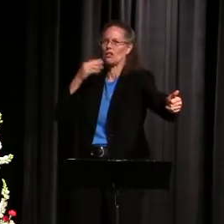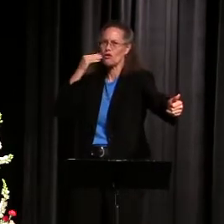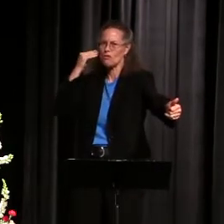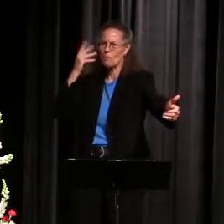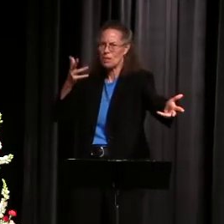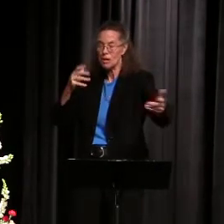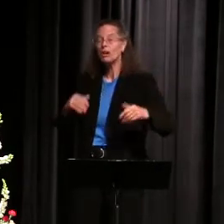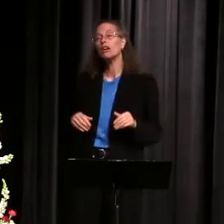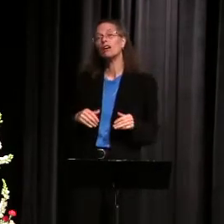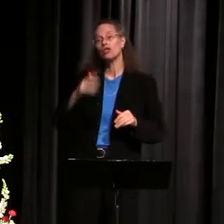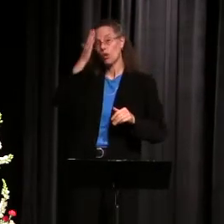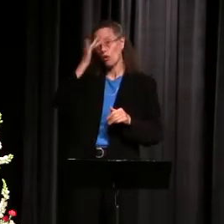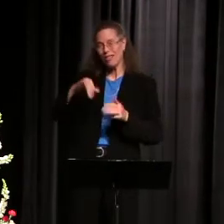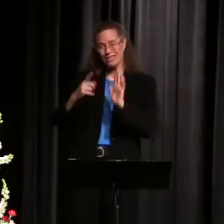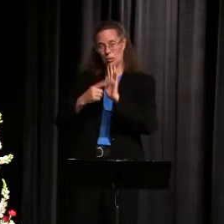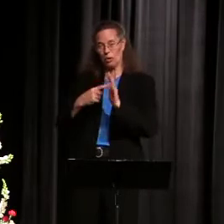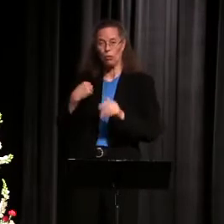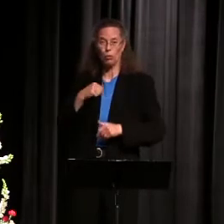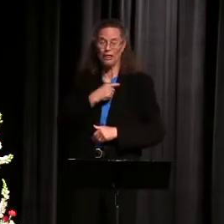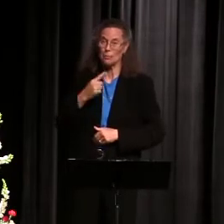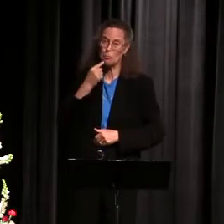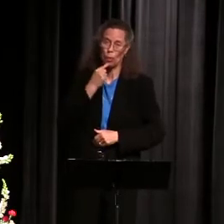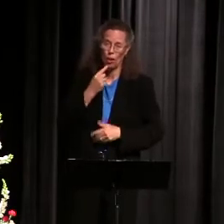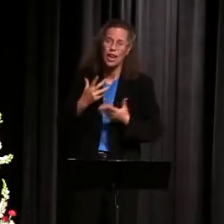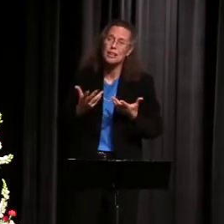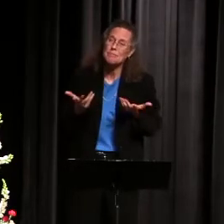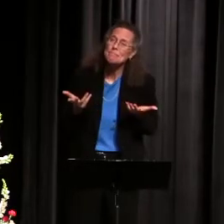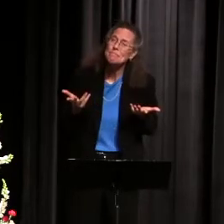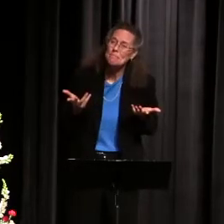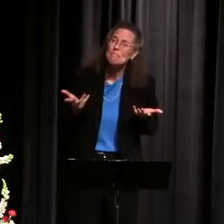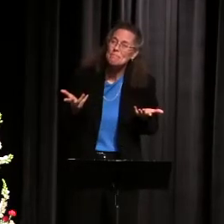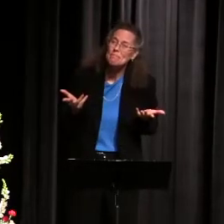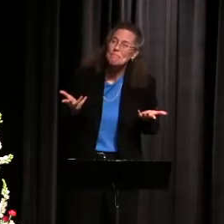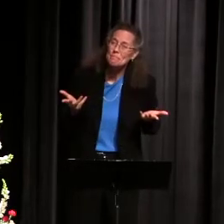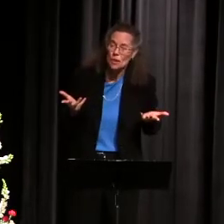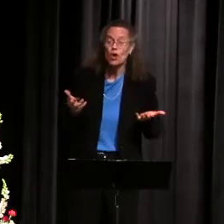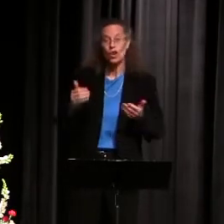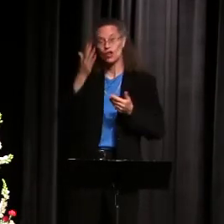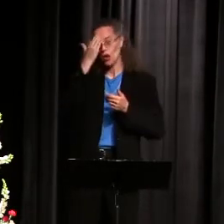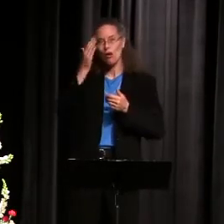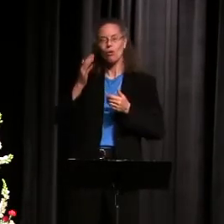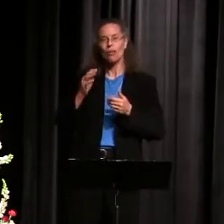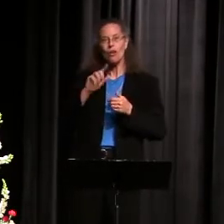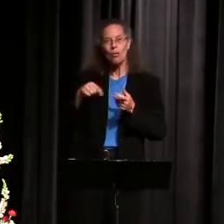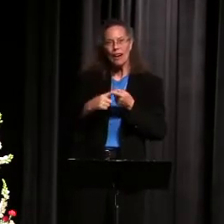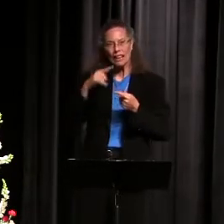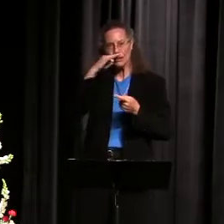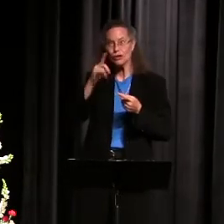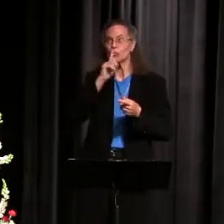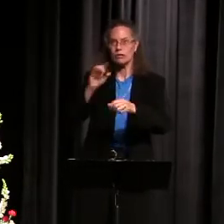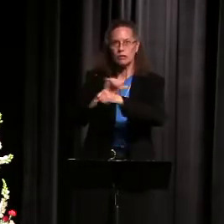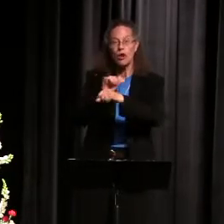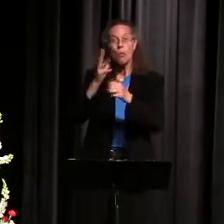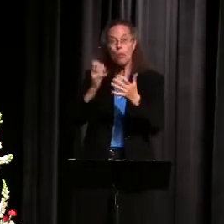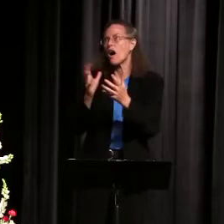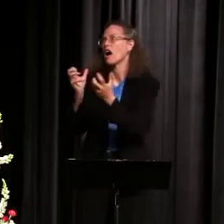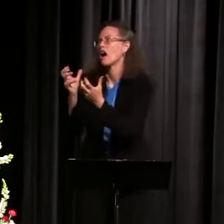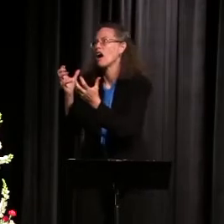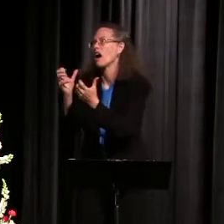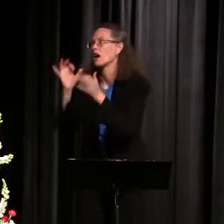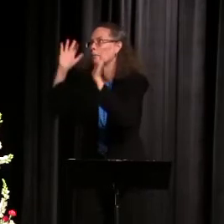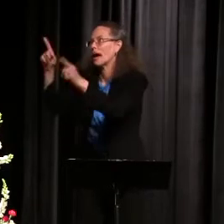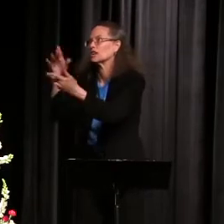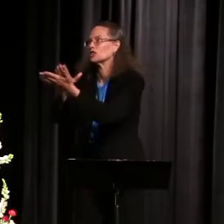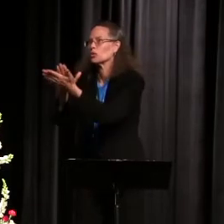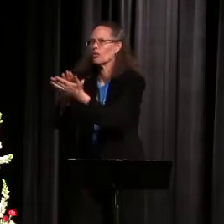Of course, there are times when we were disappointed. I mean, you know, things must be bad when kids actually want to go back to school. But I think we've all learned